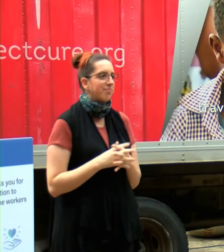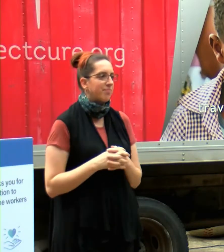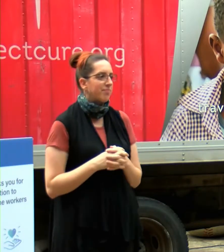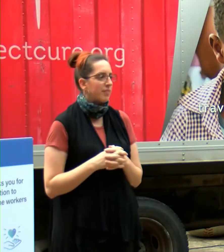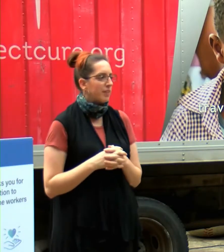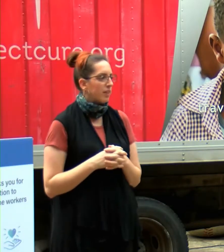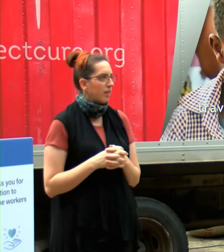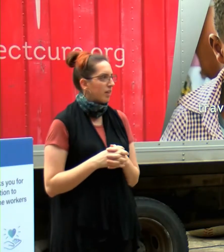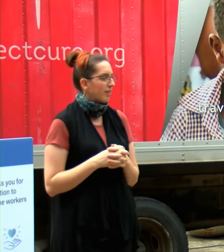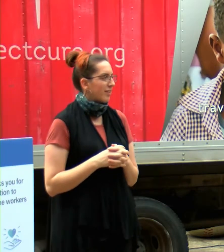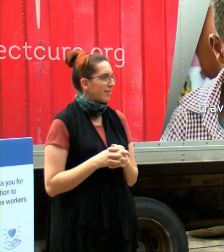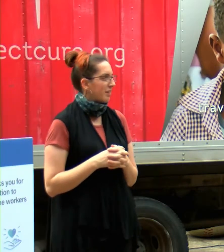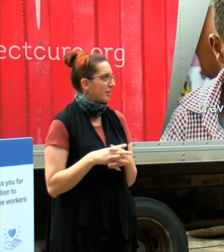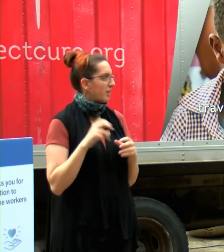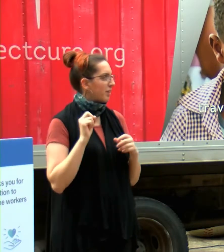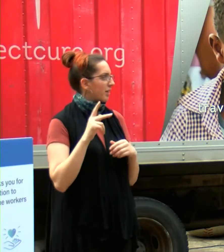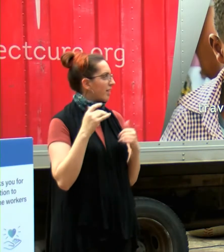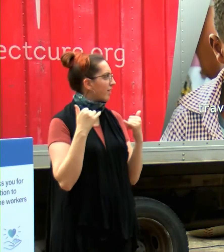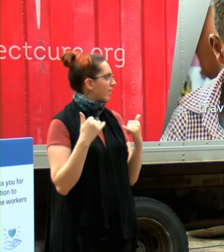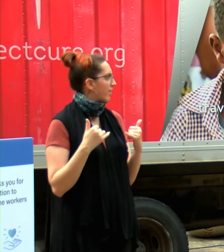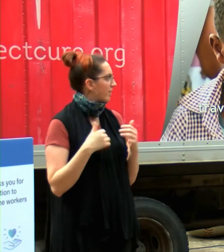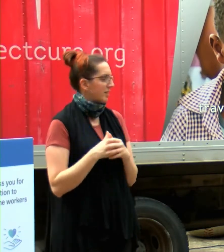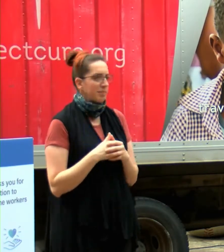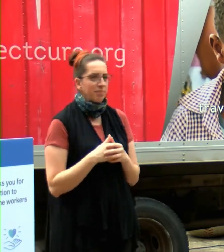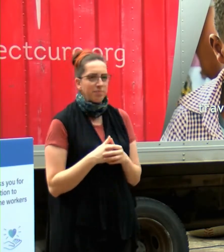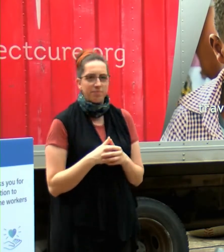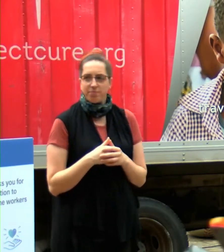All right, we're now bringing us.